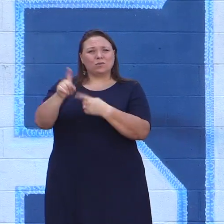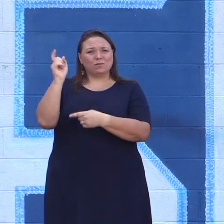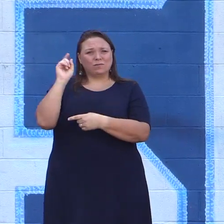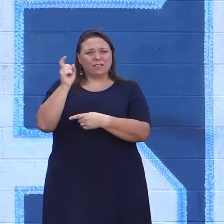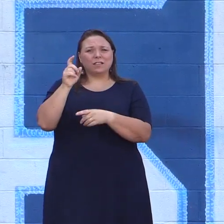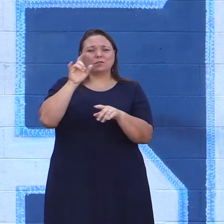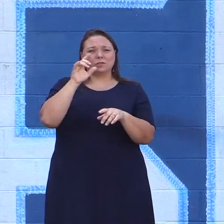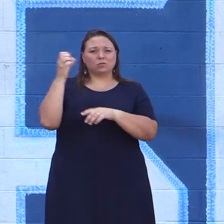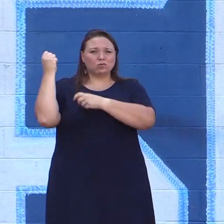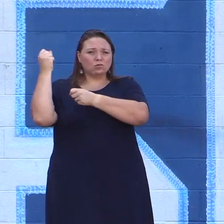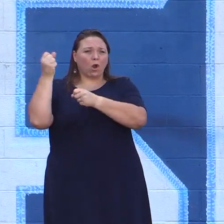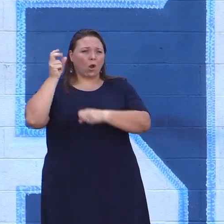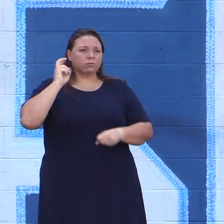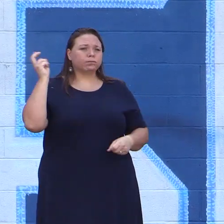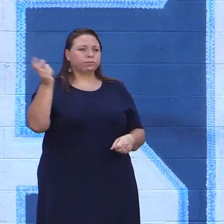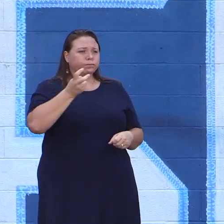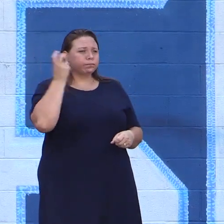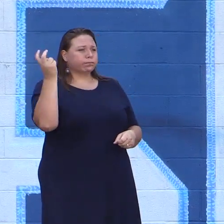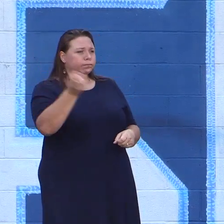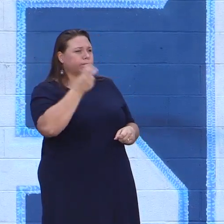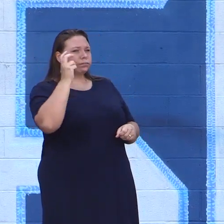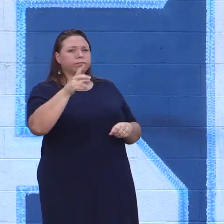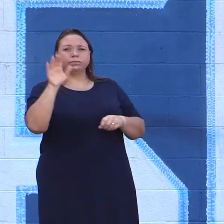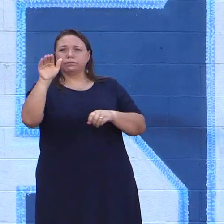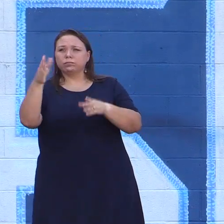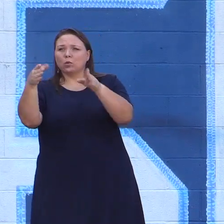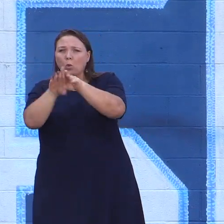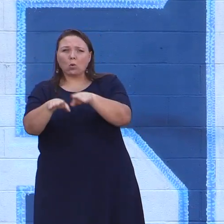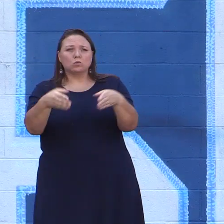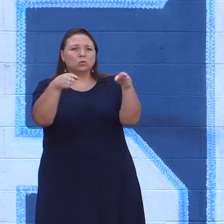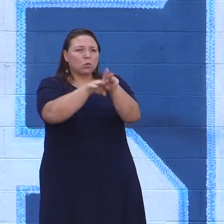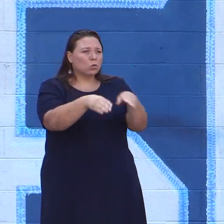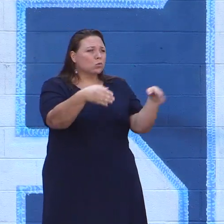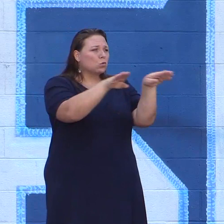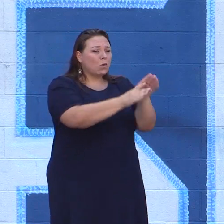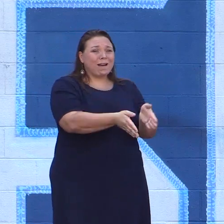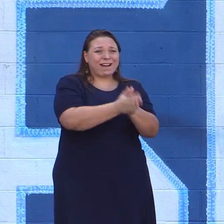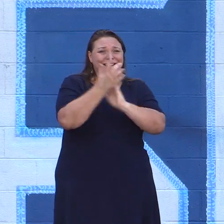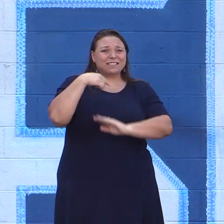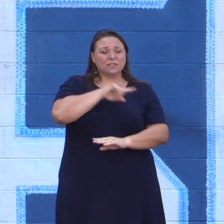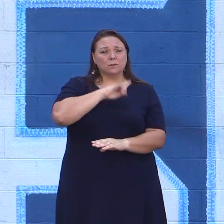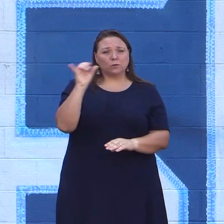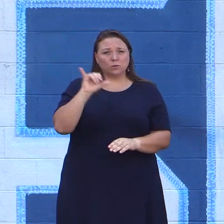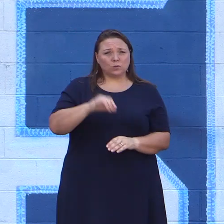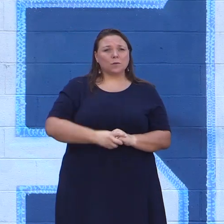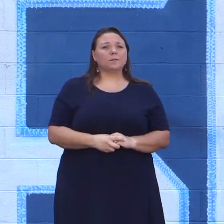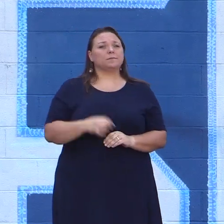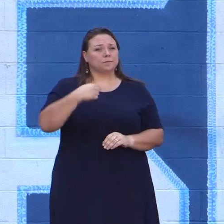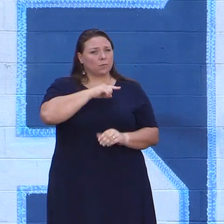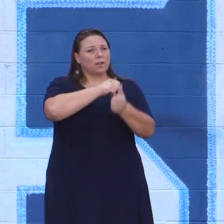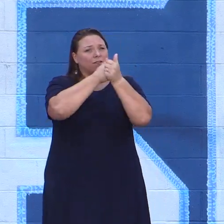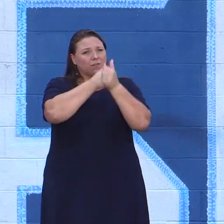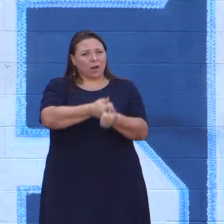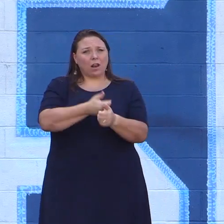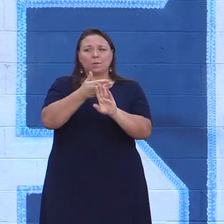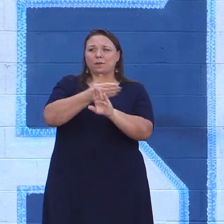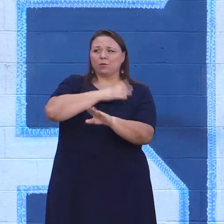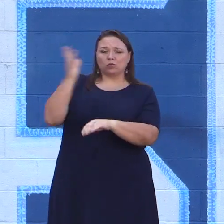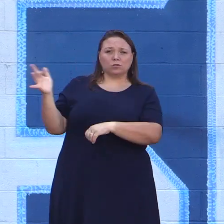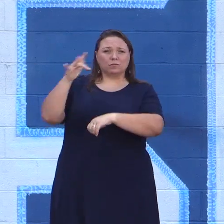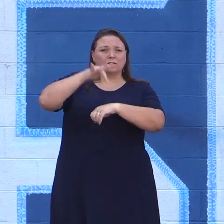city to city to ask cities to close bars. Now, we did that in advance of her